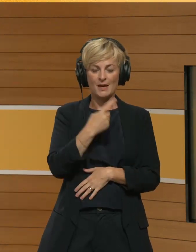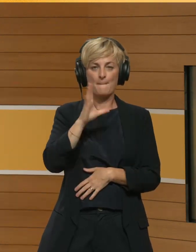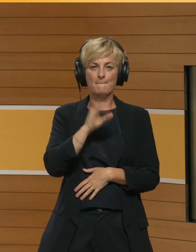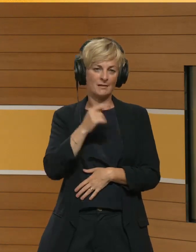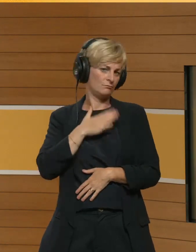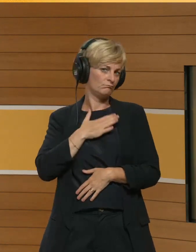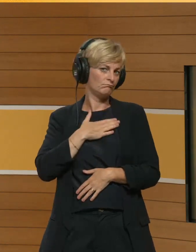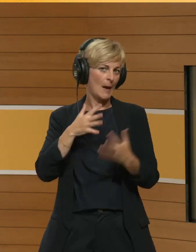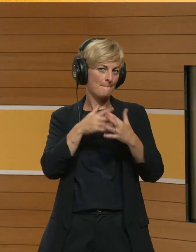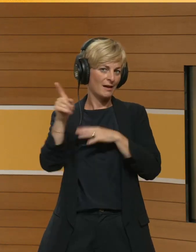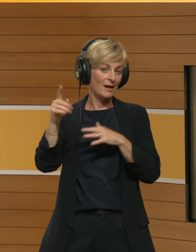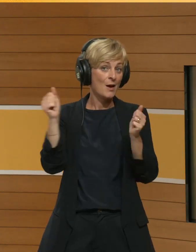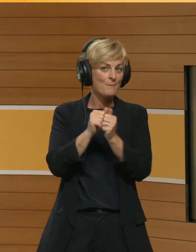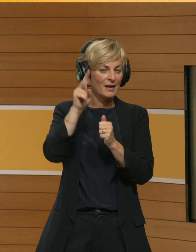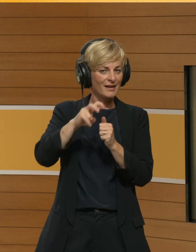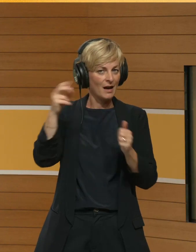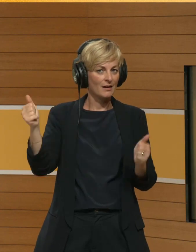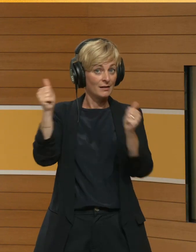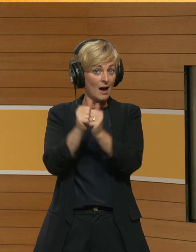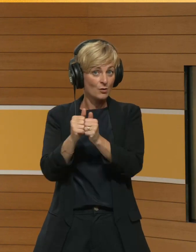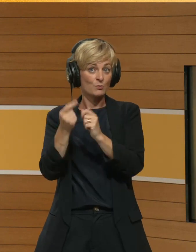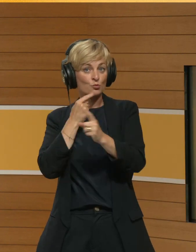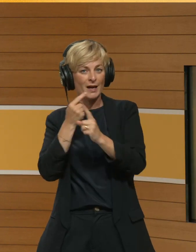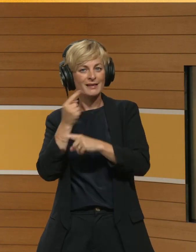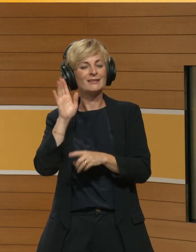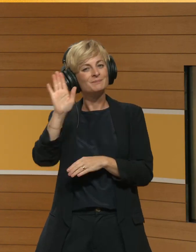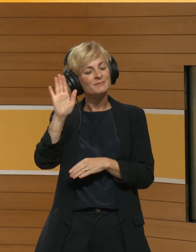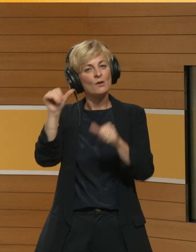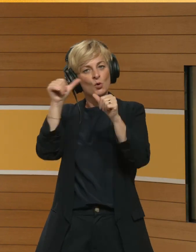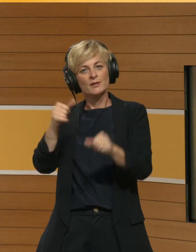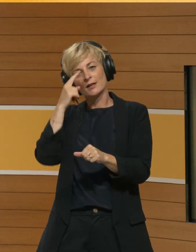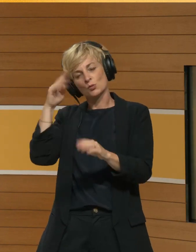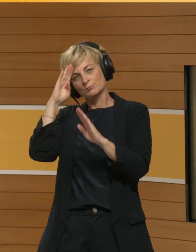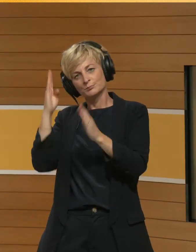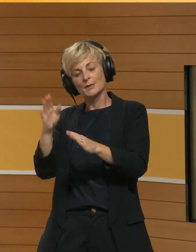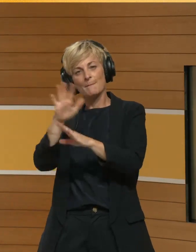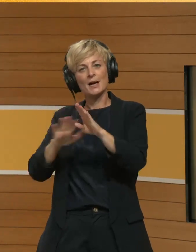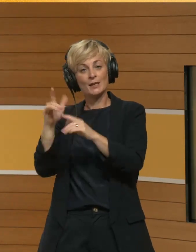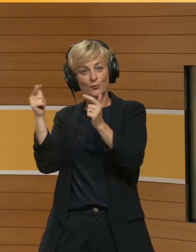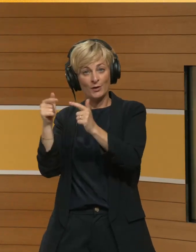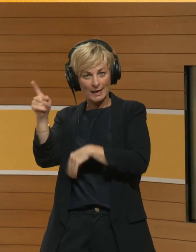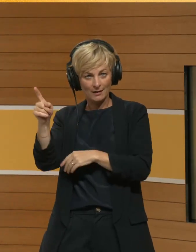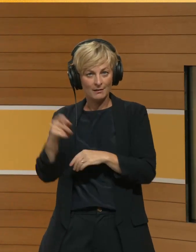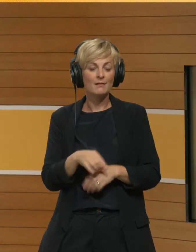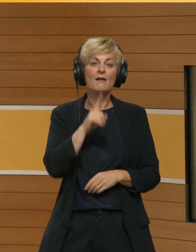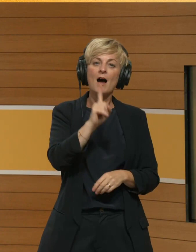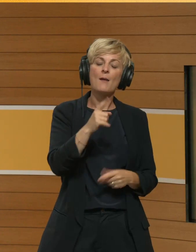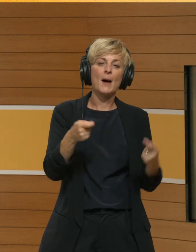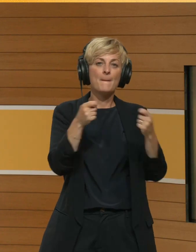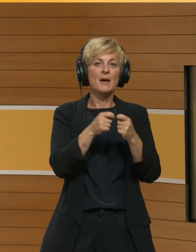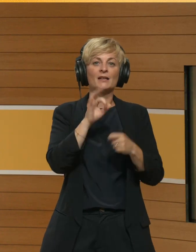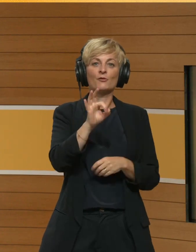and within Magnet for Europe, with the staff survey and that we've been trying to include